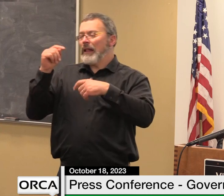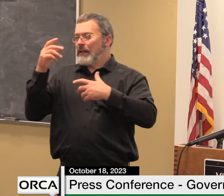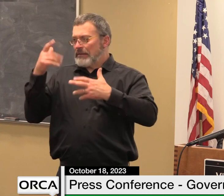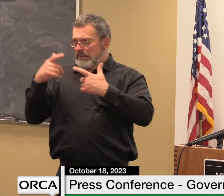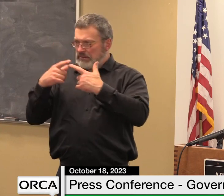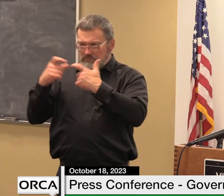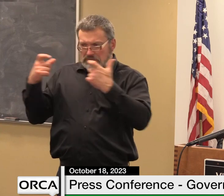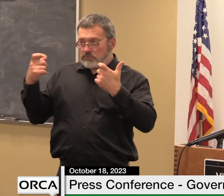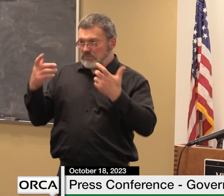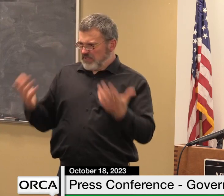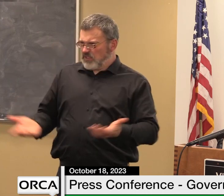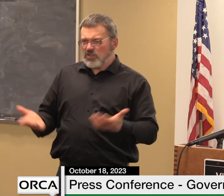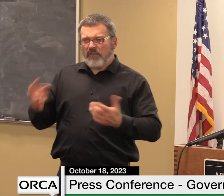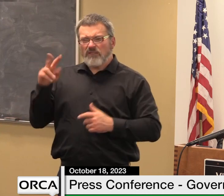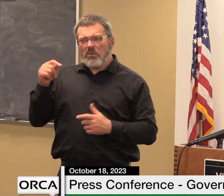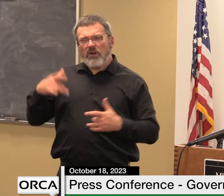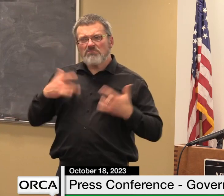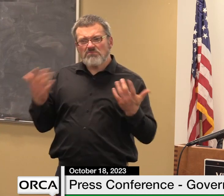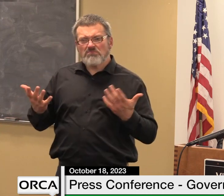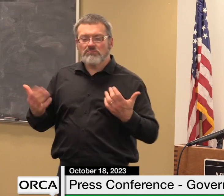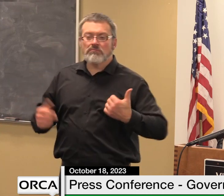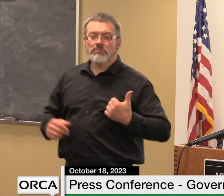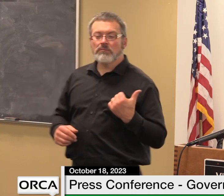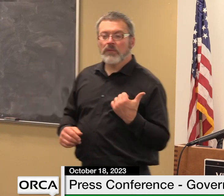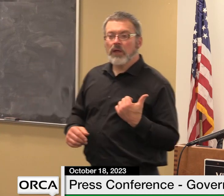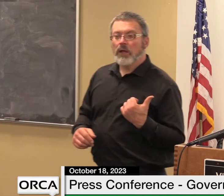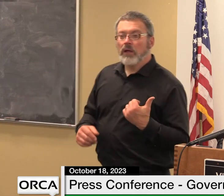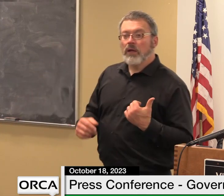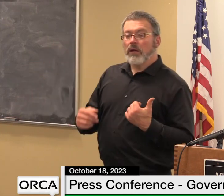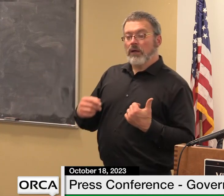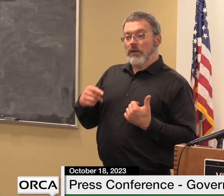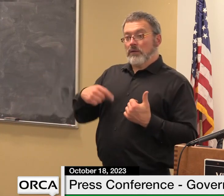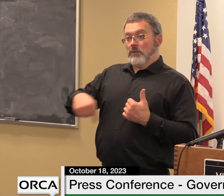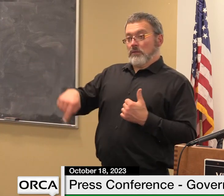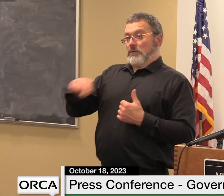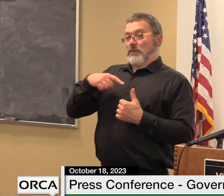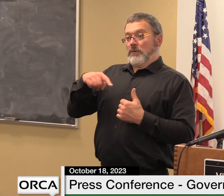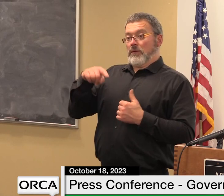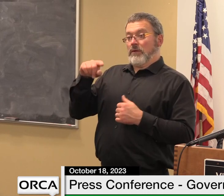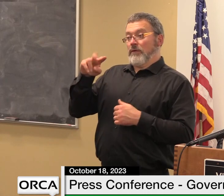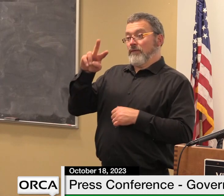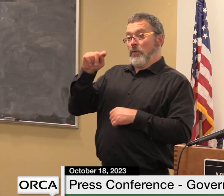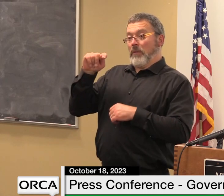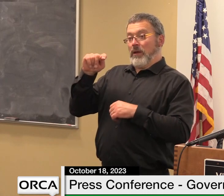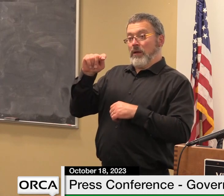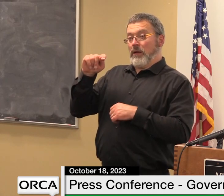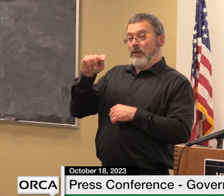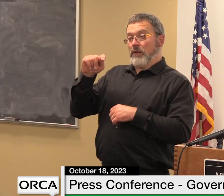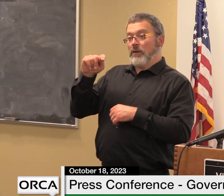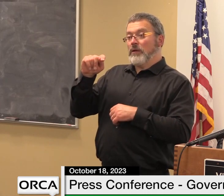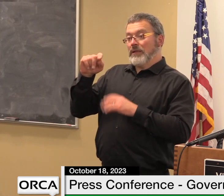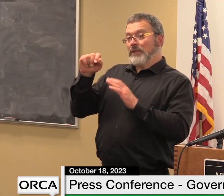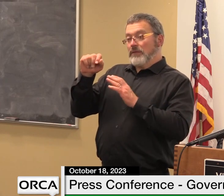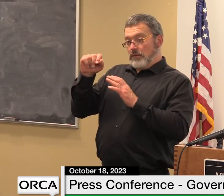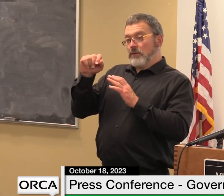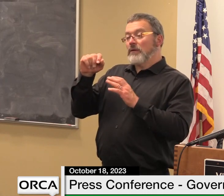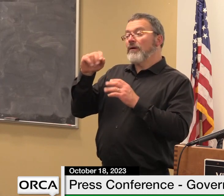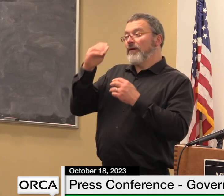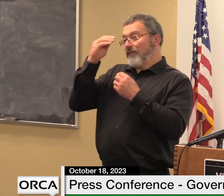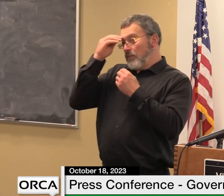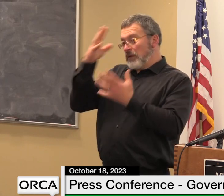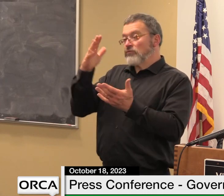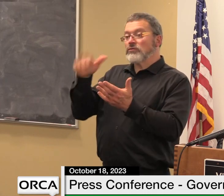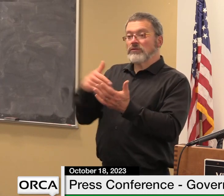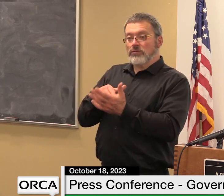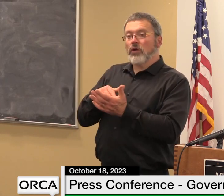Vermont. I know our Vic Vermont Information Center has been